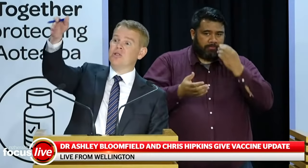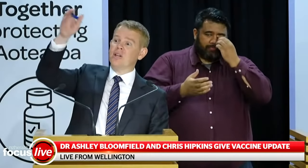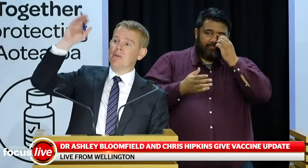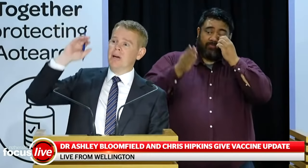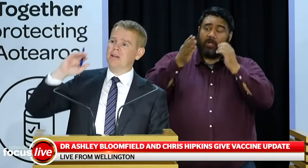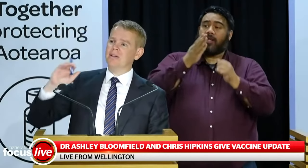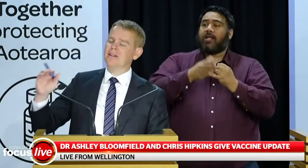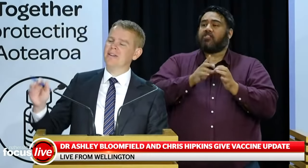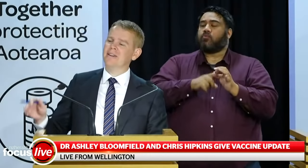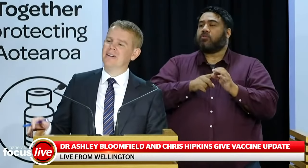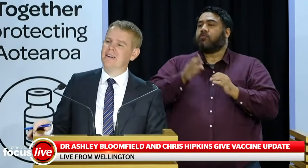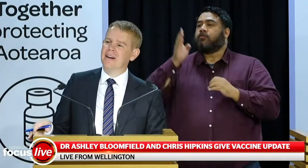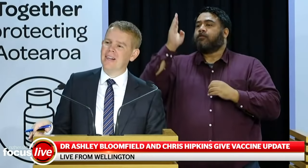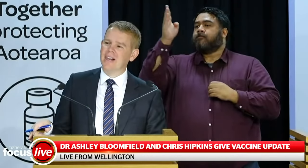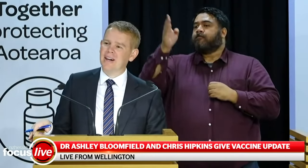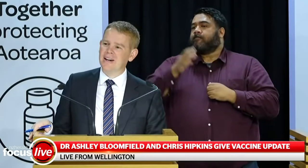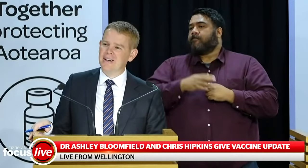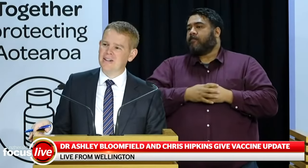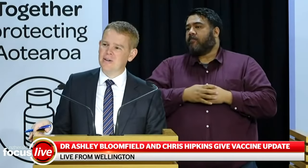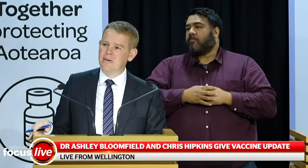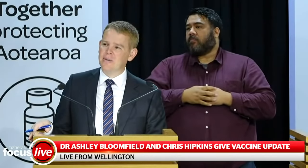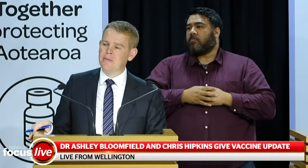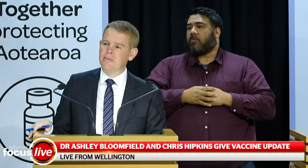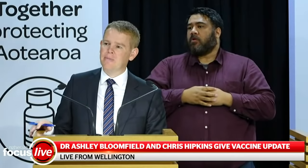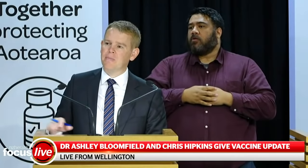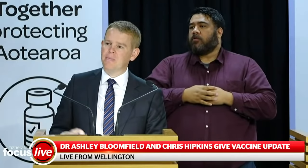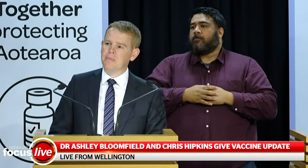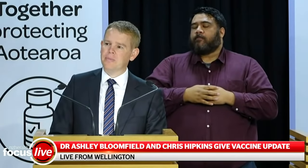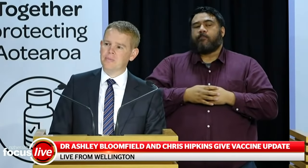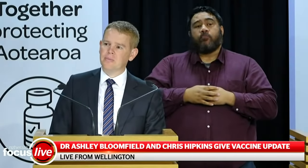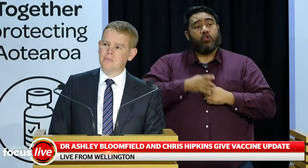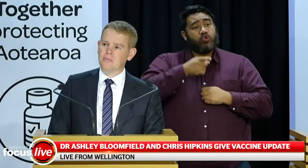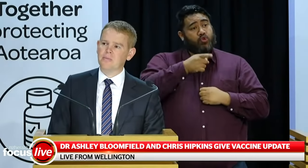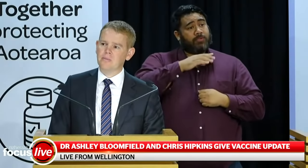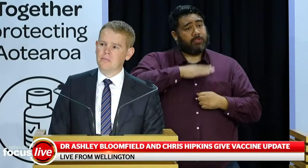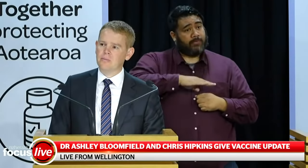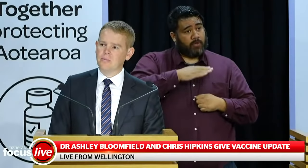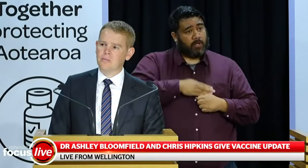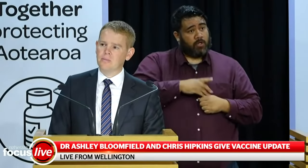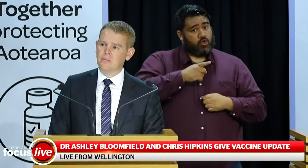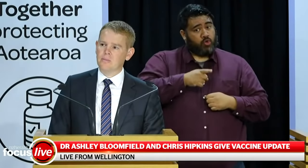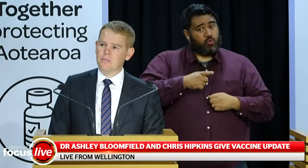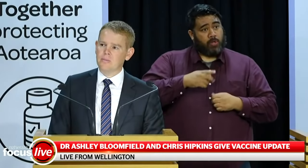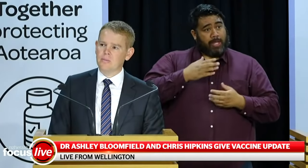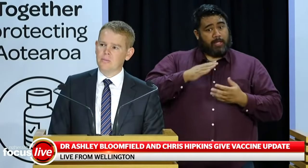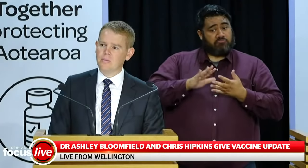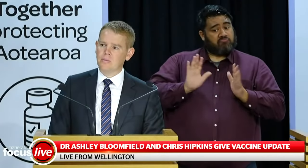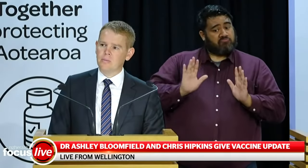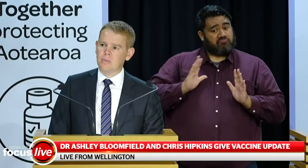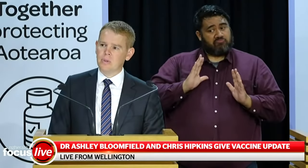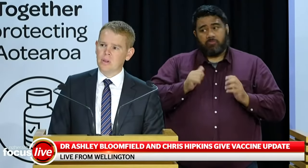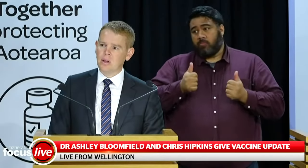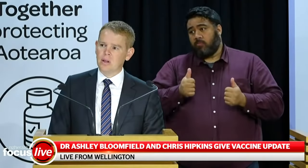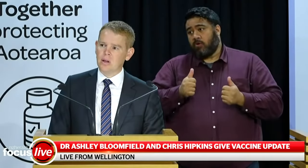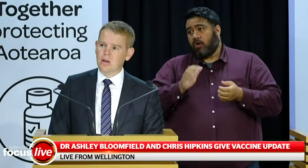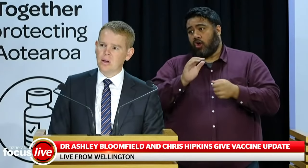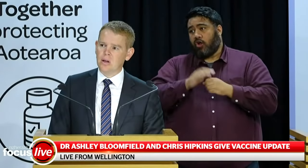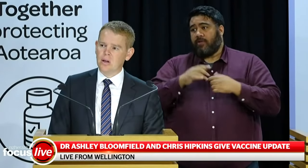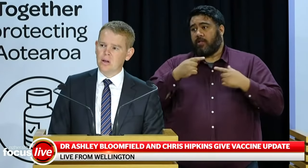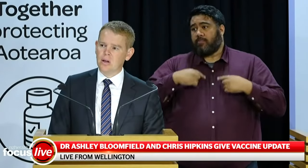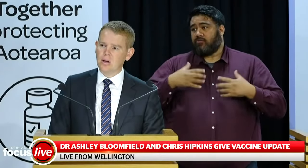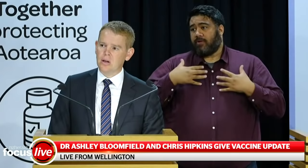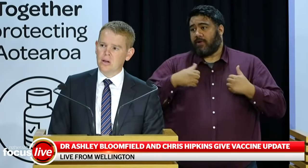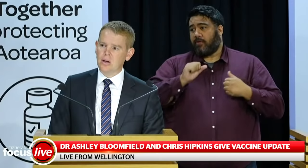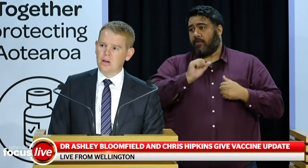Last question up the back. You're happy, confident and satisfied there's been sufficient urgency and confidence in the way that the Ministry of